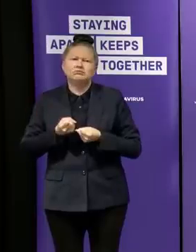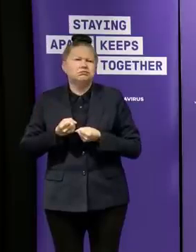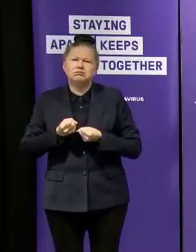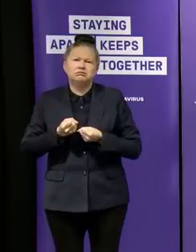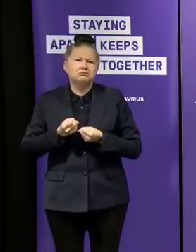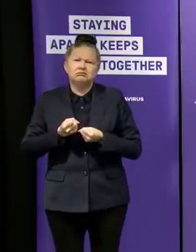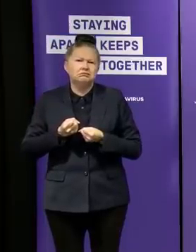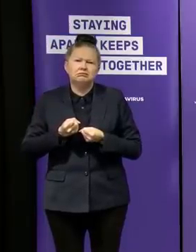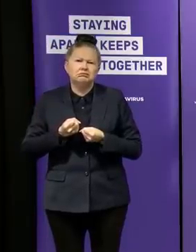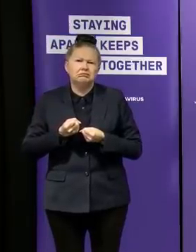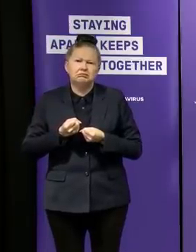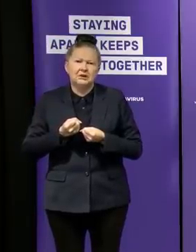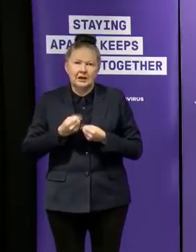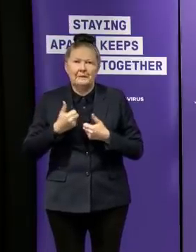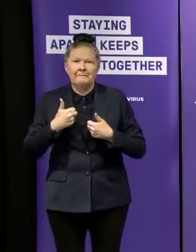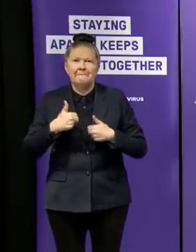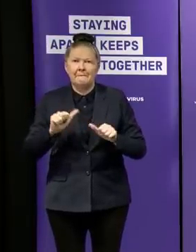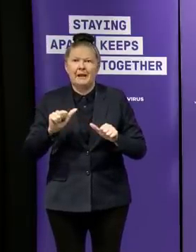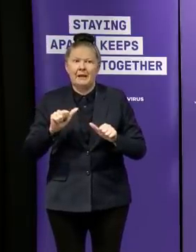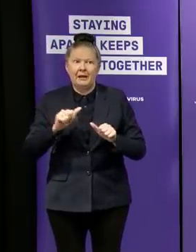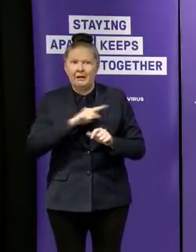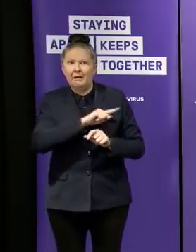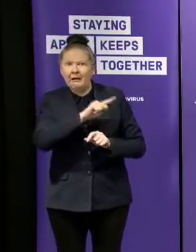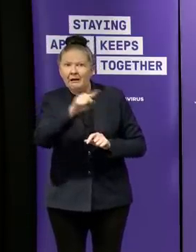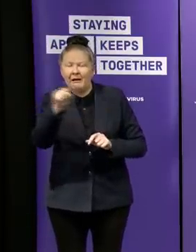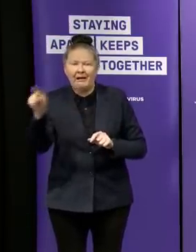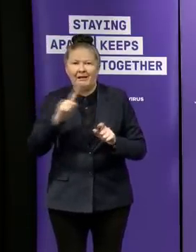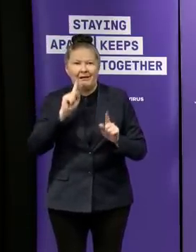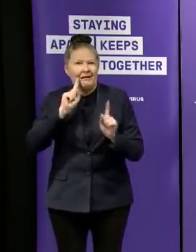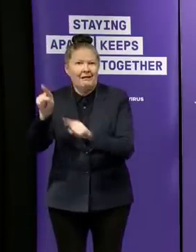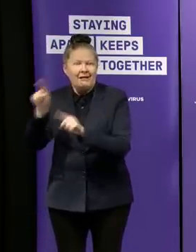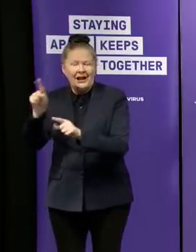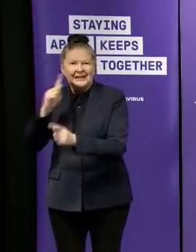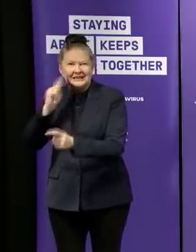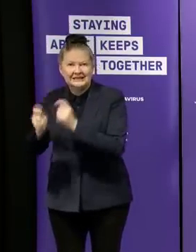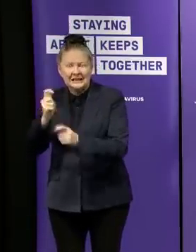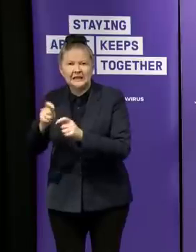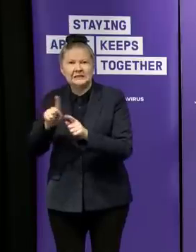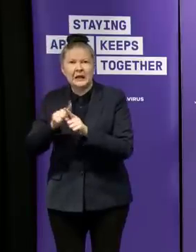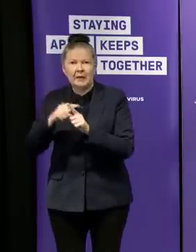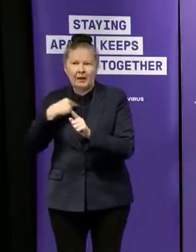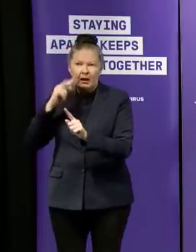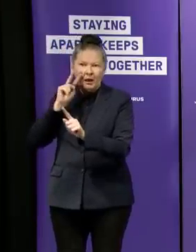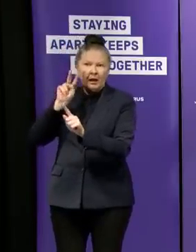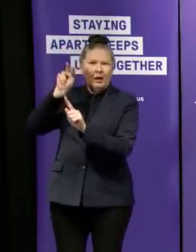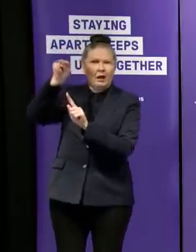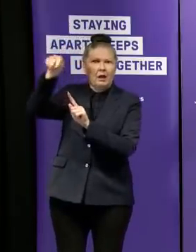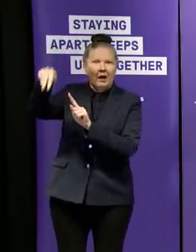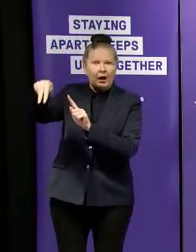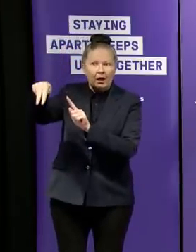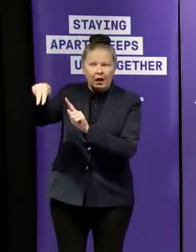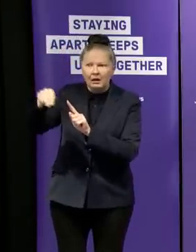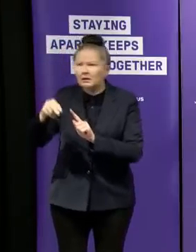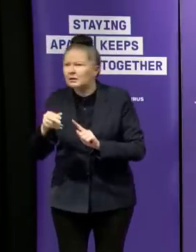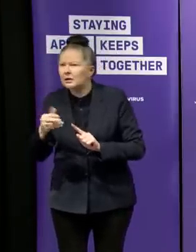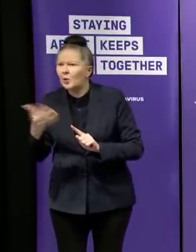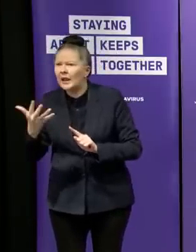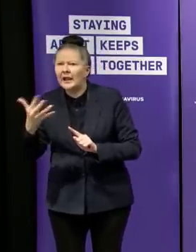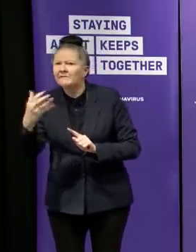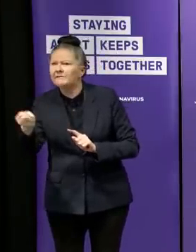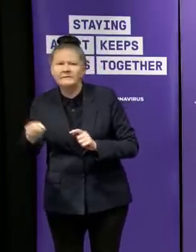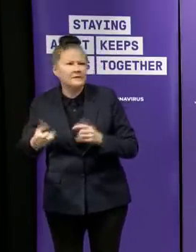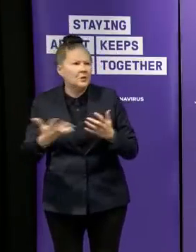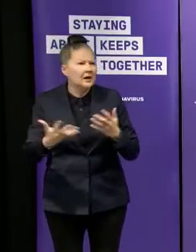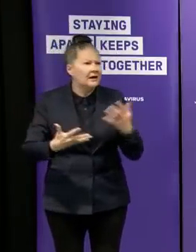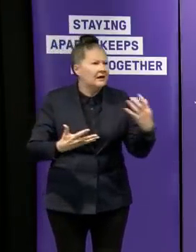position that we've got to today. Testing is our eyes forward into where this virus is.